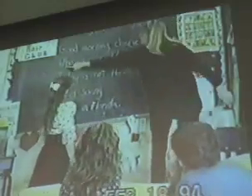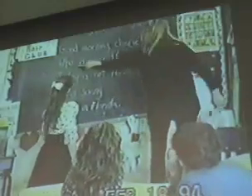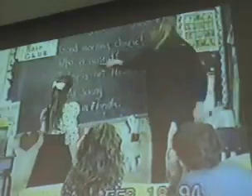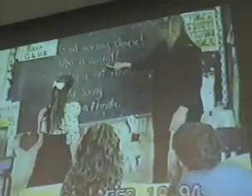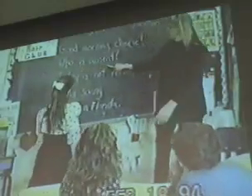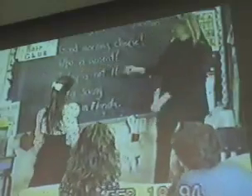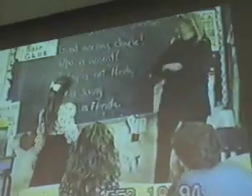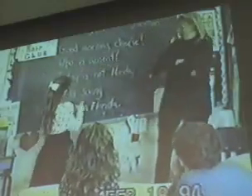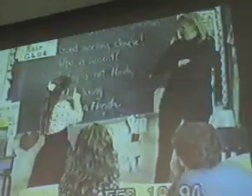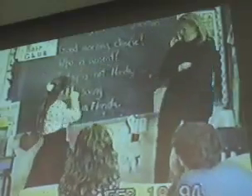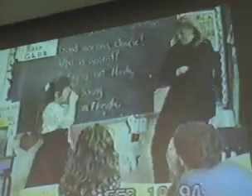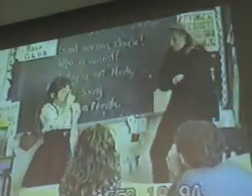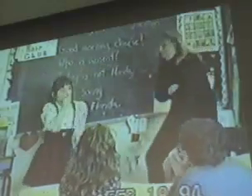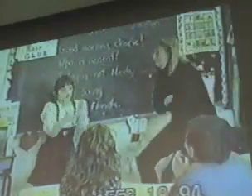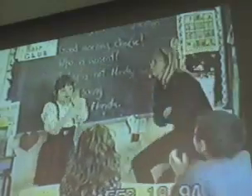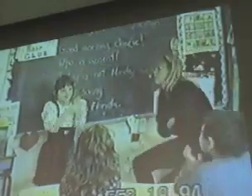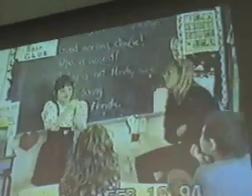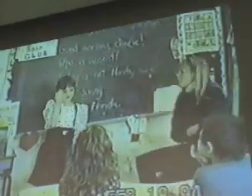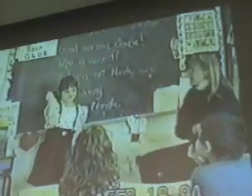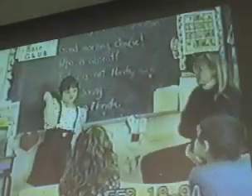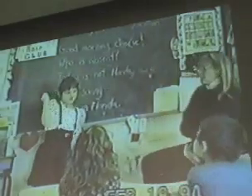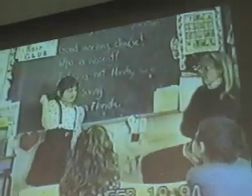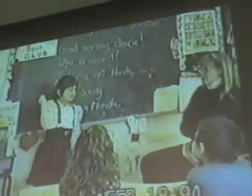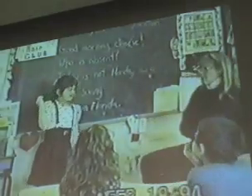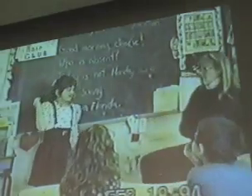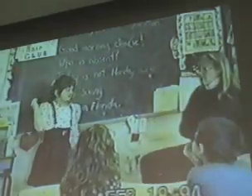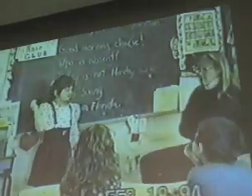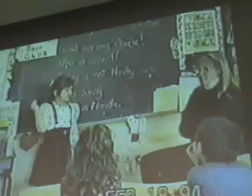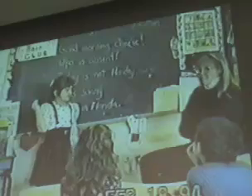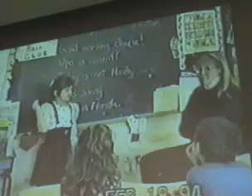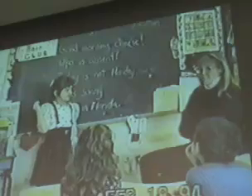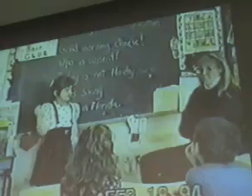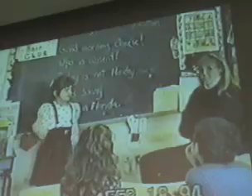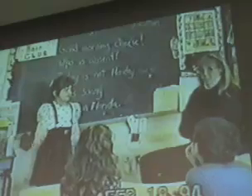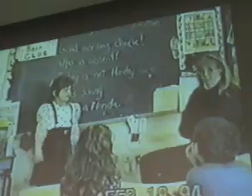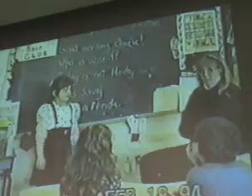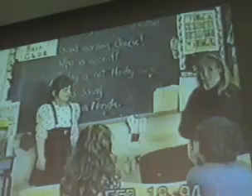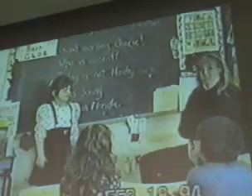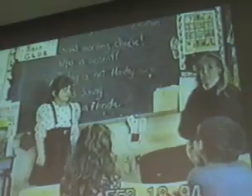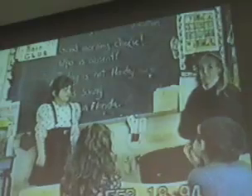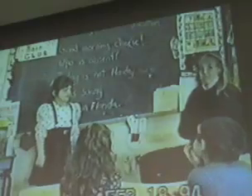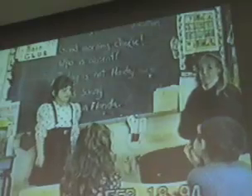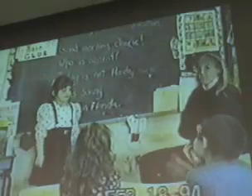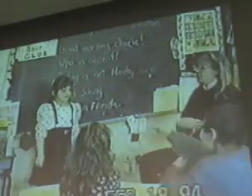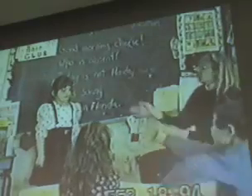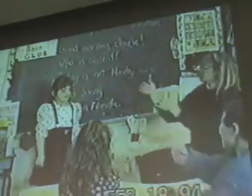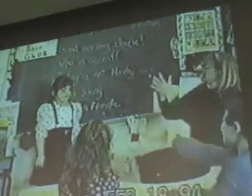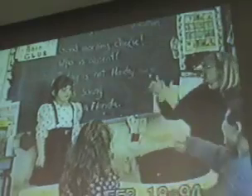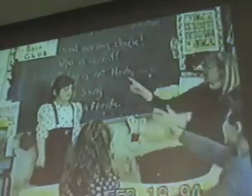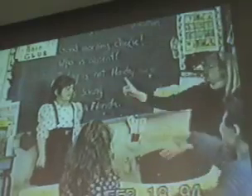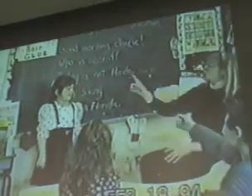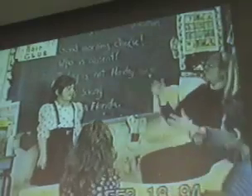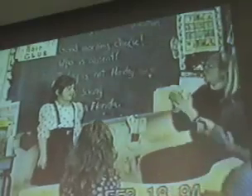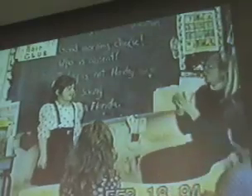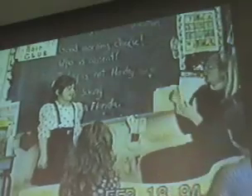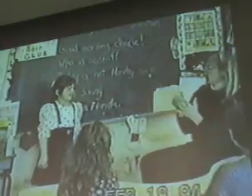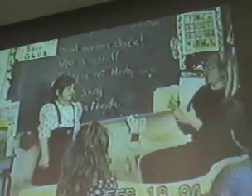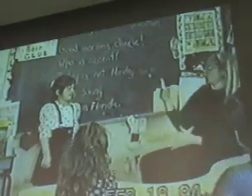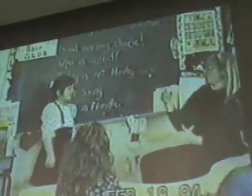4. Okay, what's this sentence say? So quickly she translates this to ASL, who's absent. Run, good. Okay, wait a